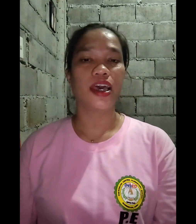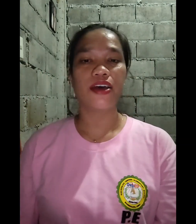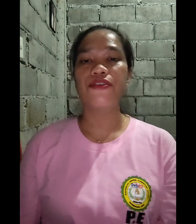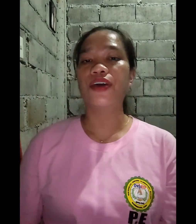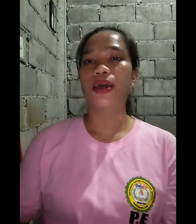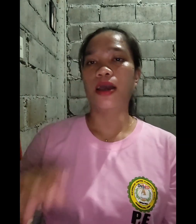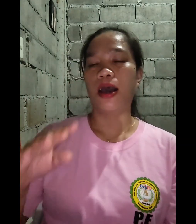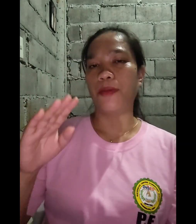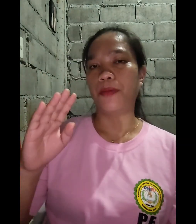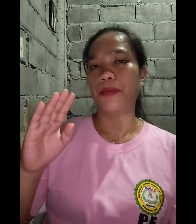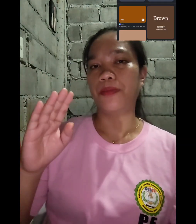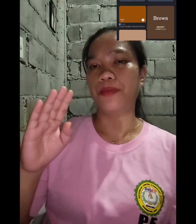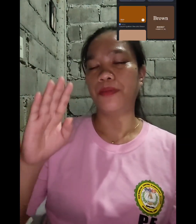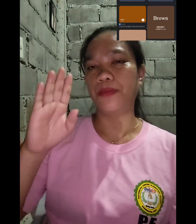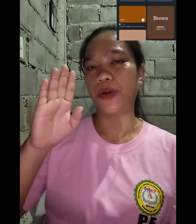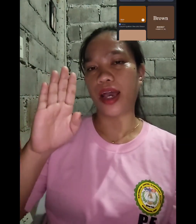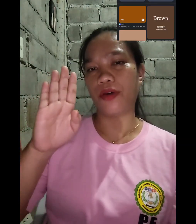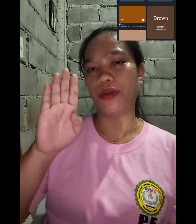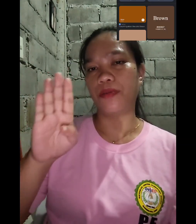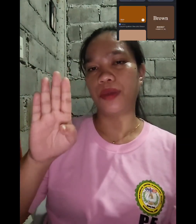have brown.